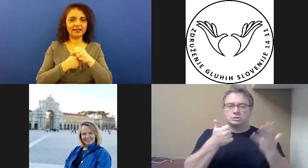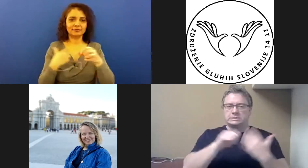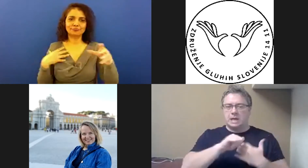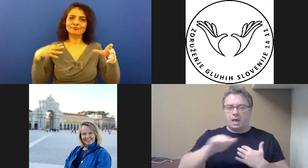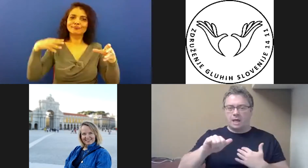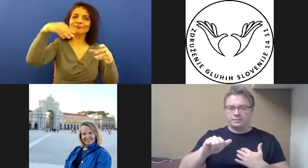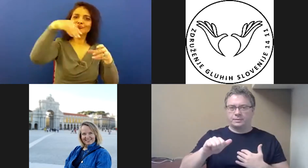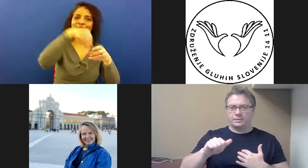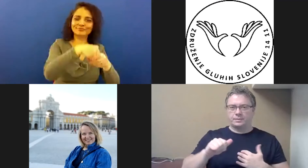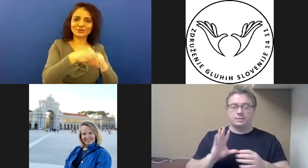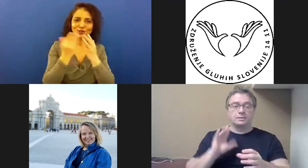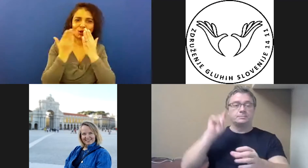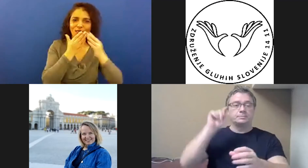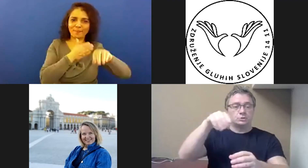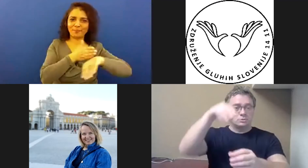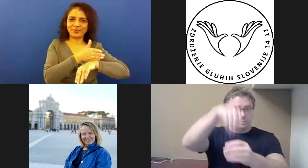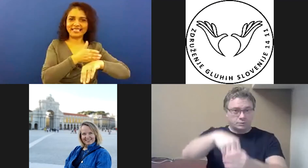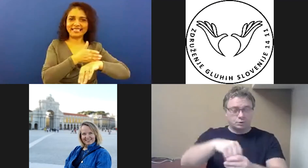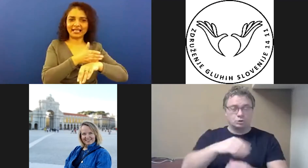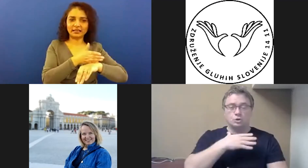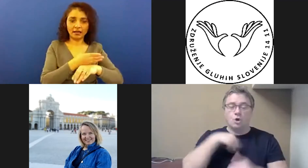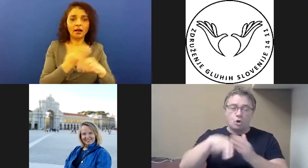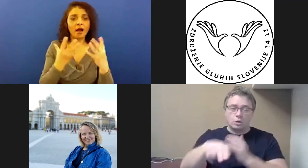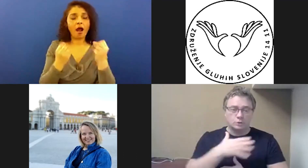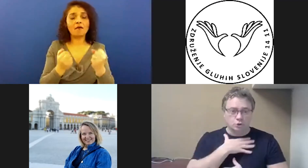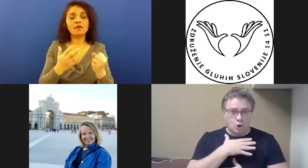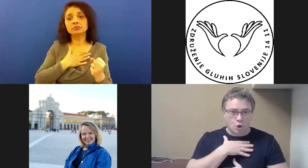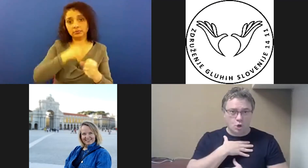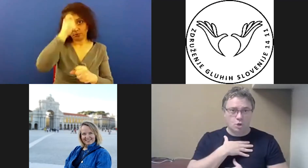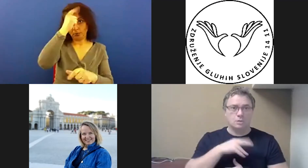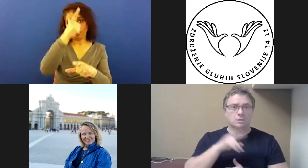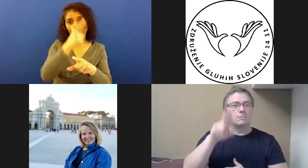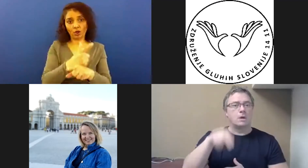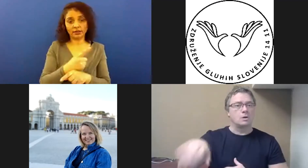And I was lucky to go to enter school when I was only 6 years old.